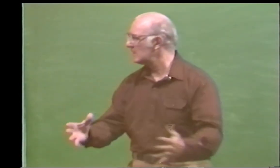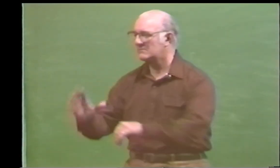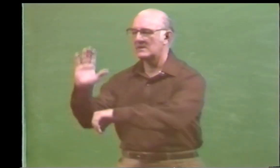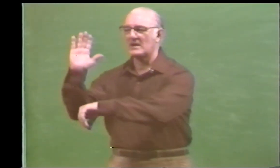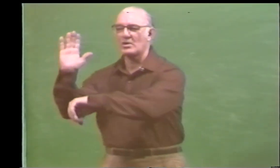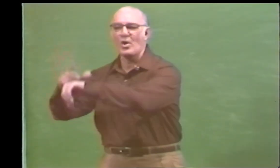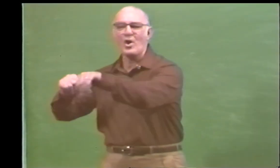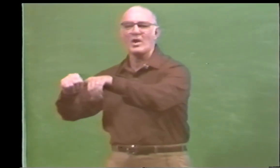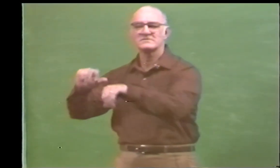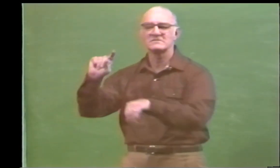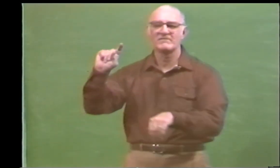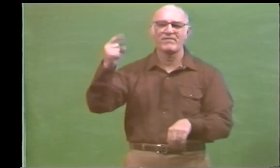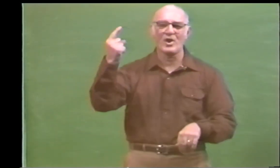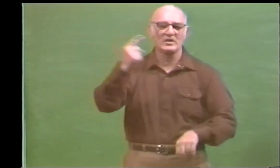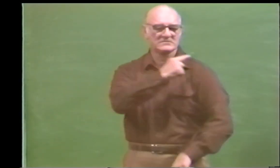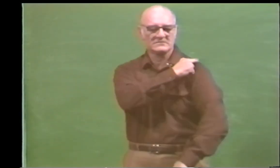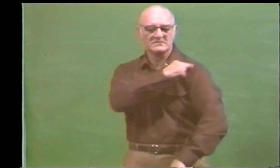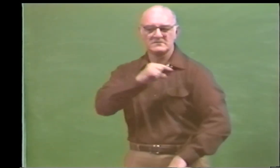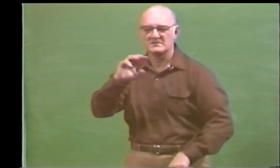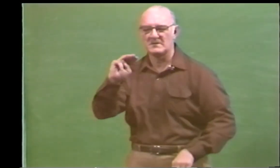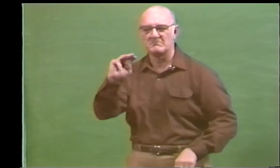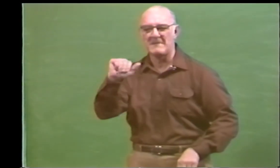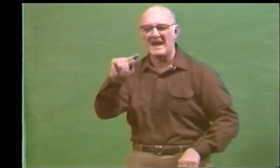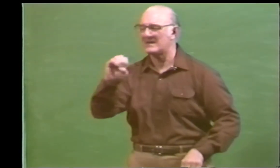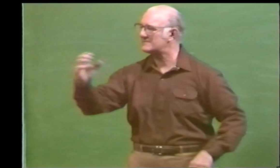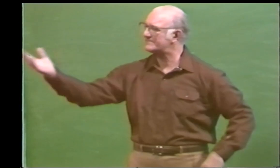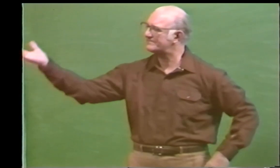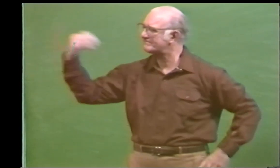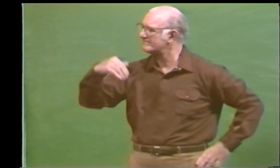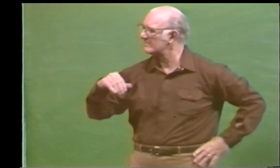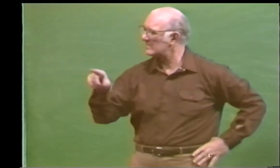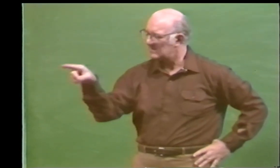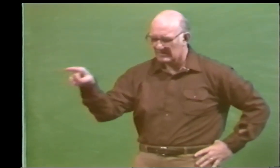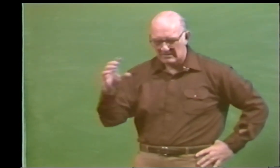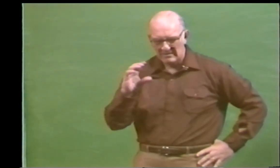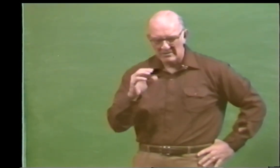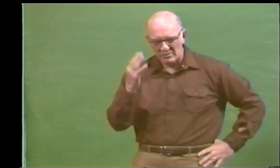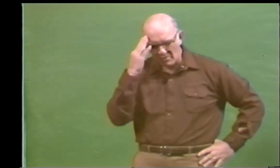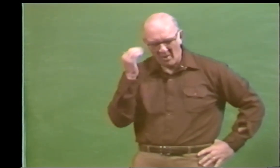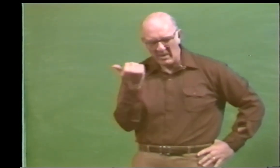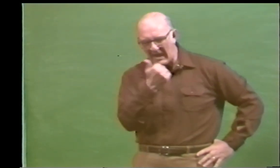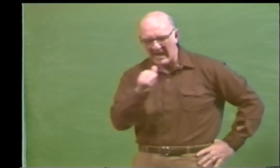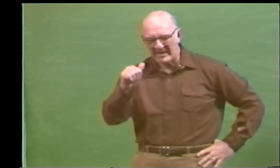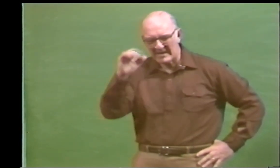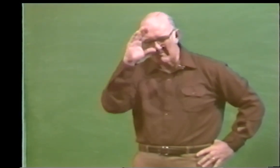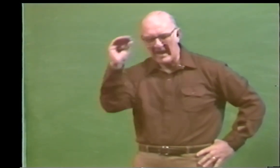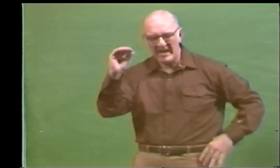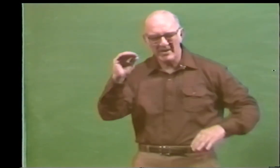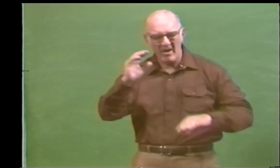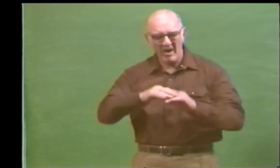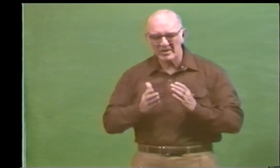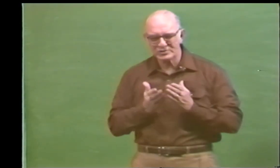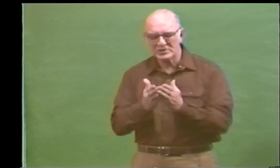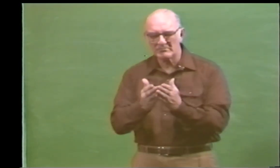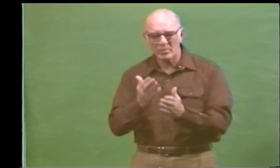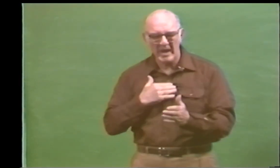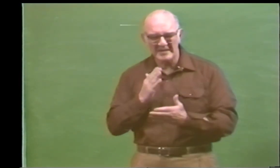He called first mate. You know, any man on the ship who has